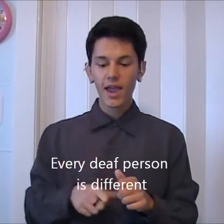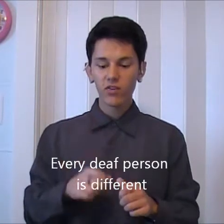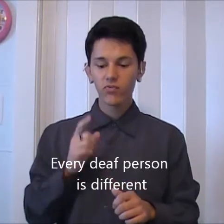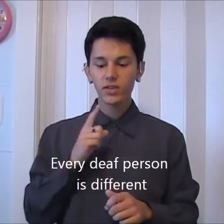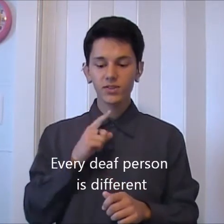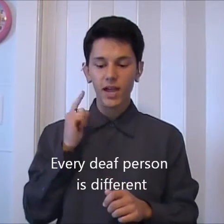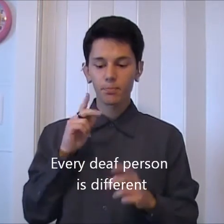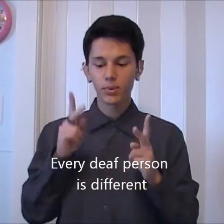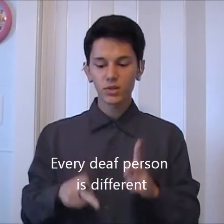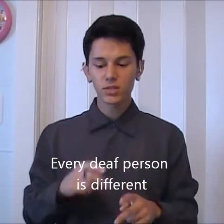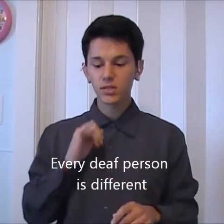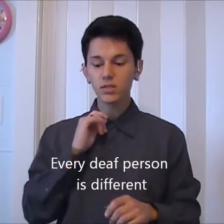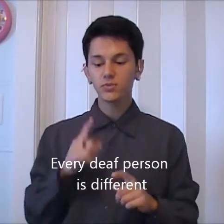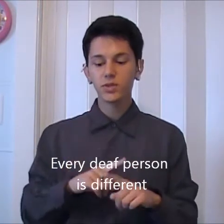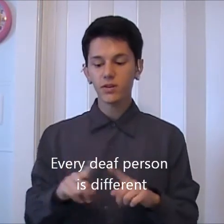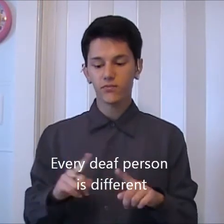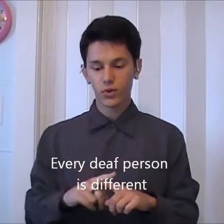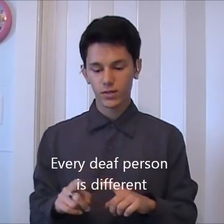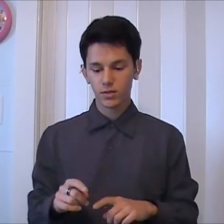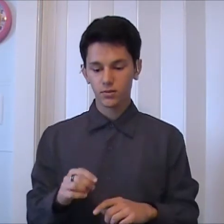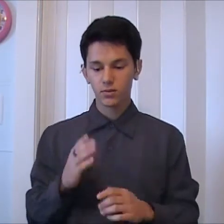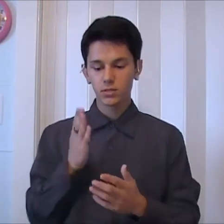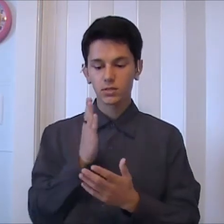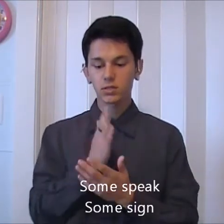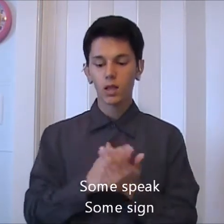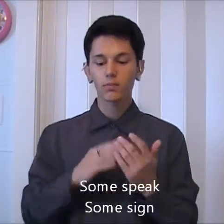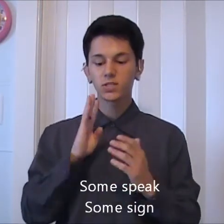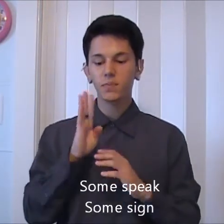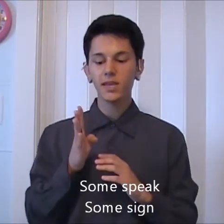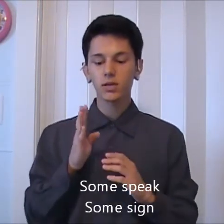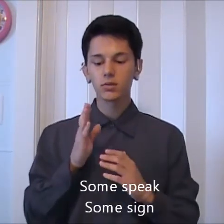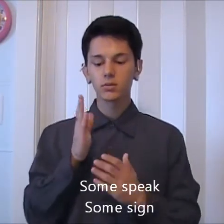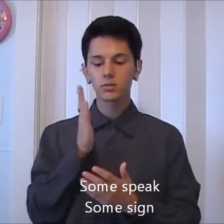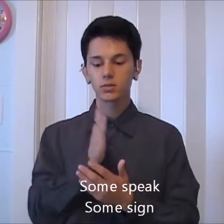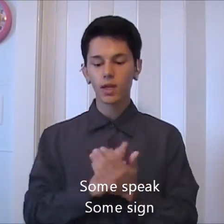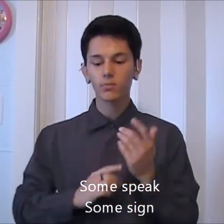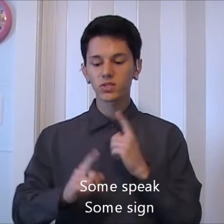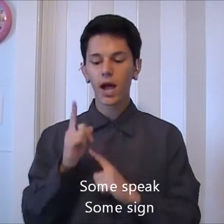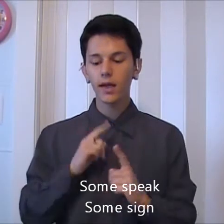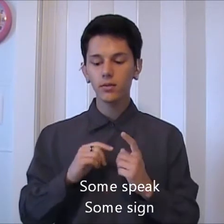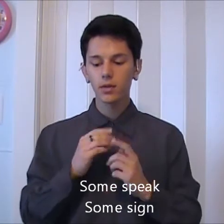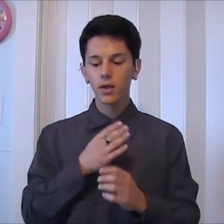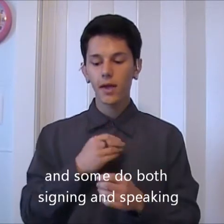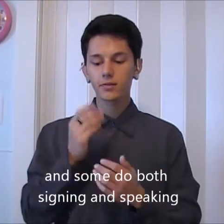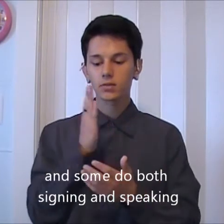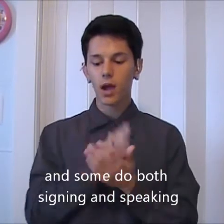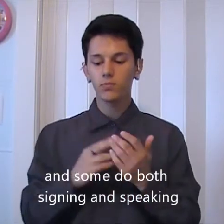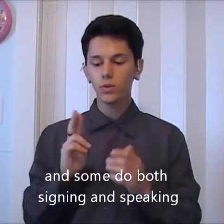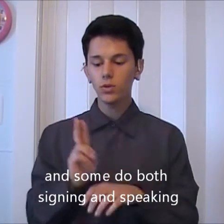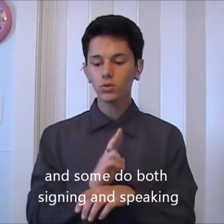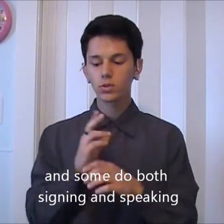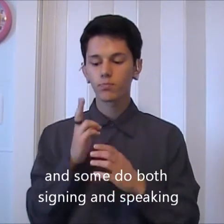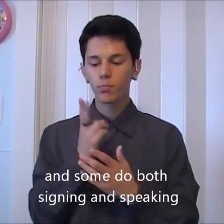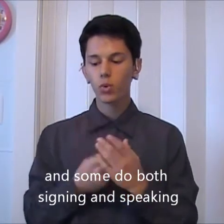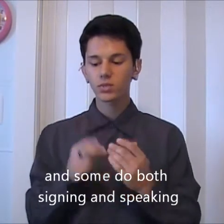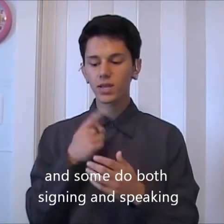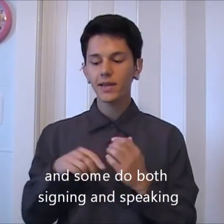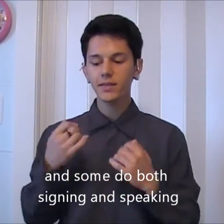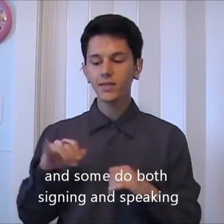Every deaf person is different. Some speak, some sign, and some use both signing